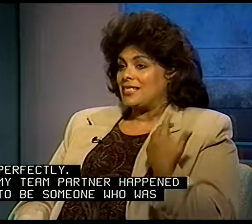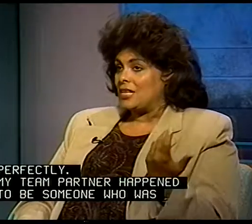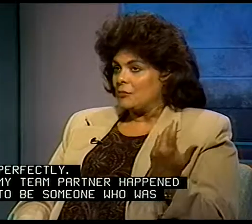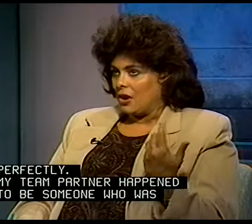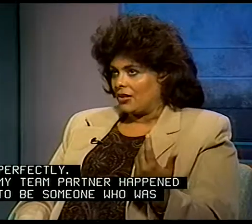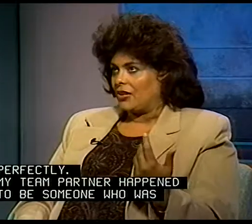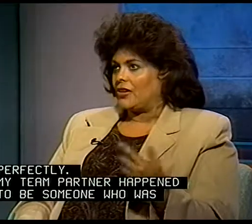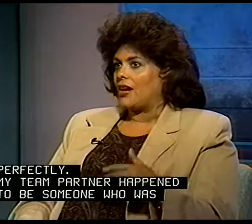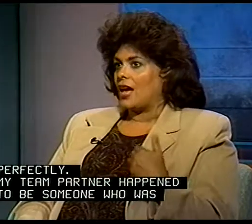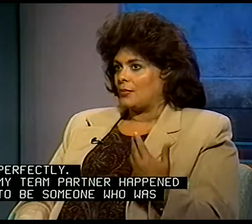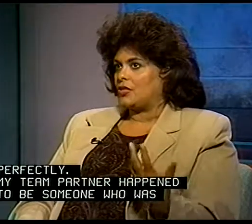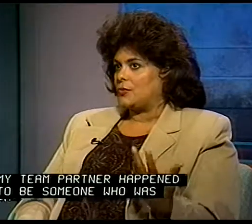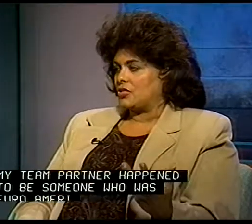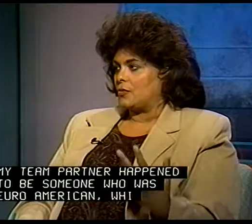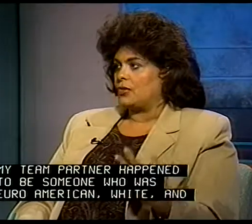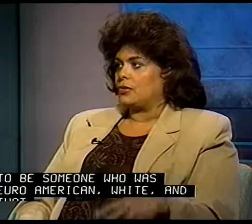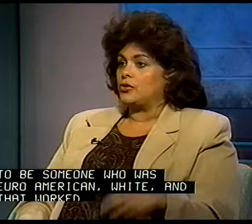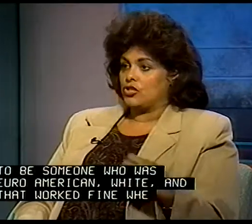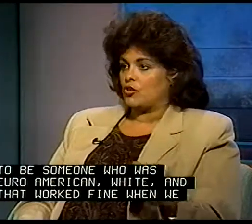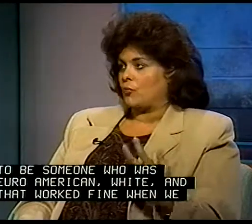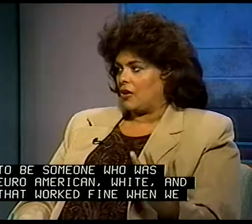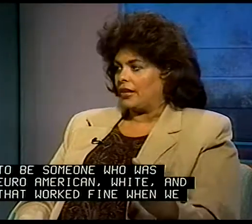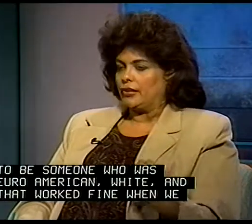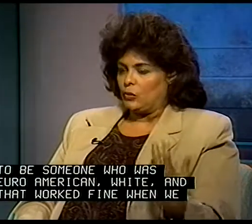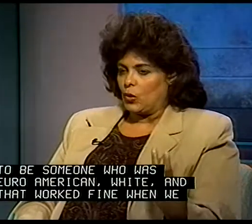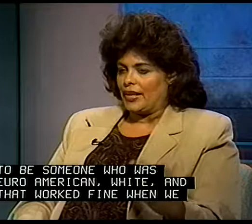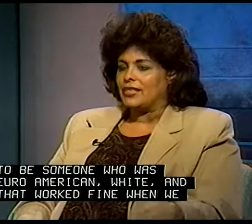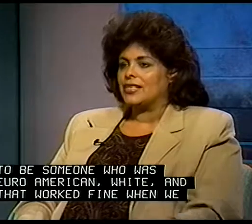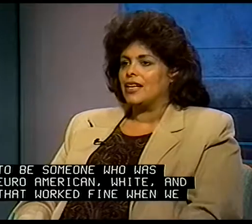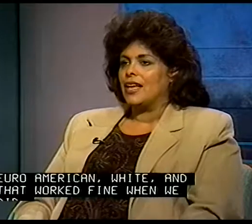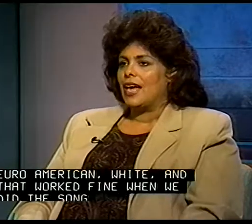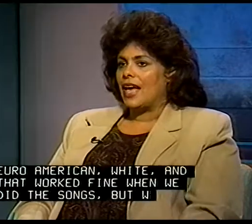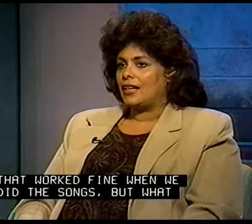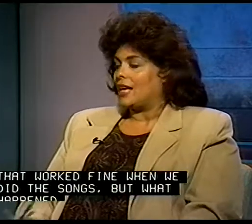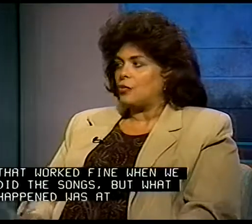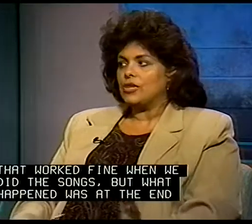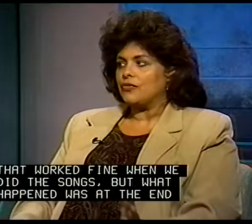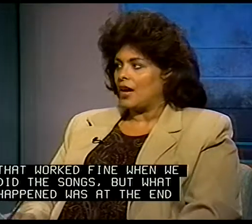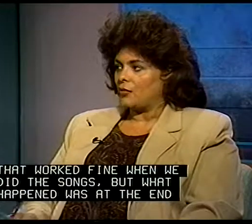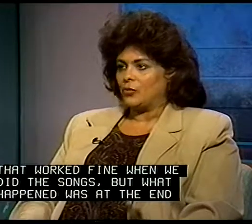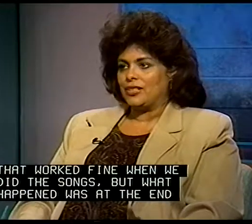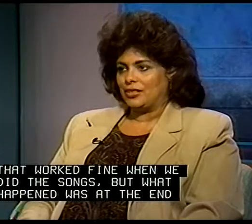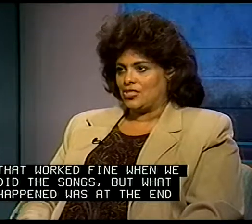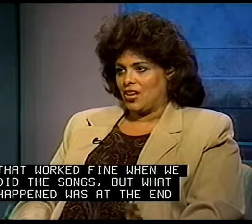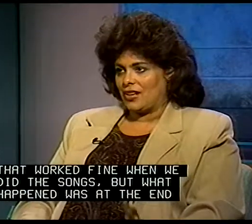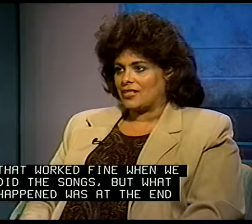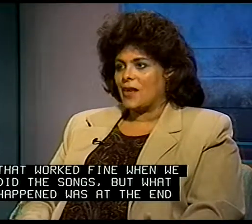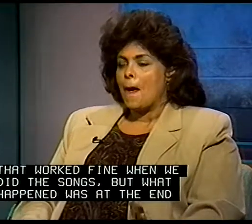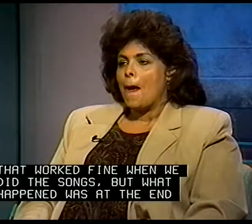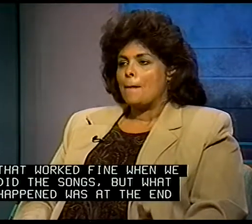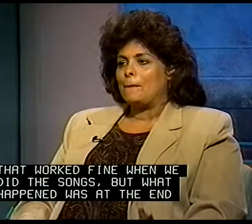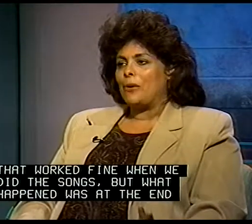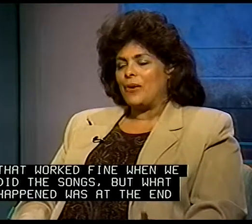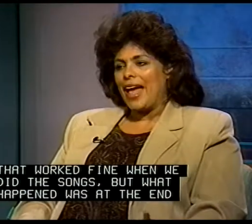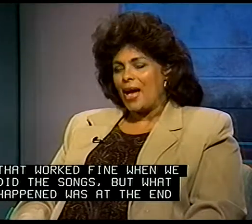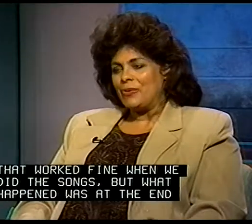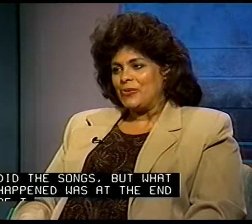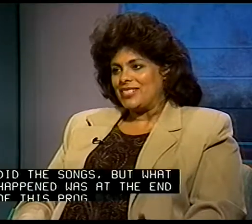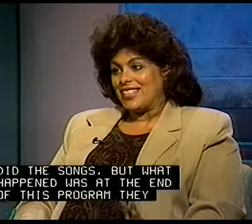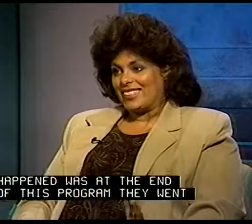team partner happened to be someone who was Euro-American, white. And that worked fine when we did the songs. But what happened was, at the